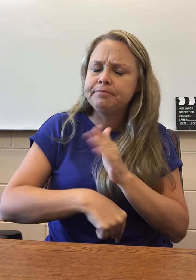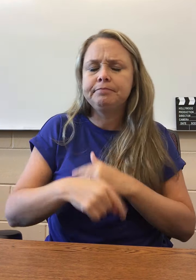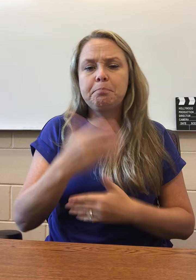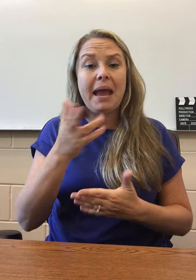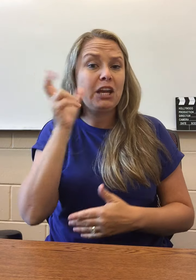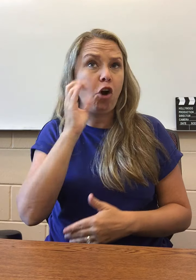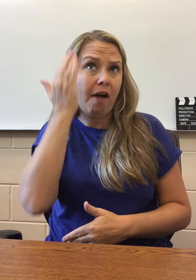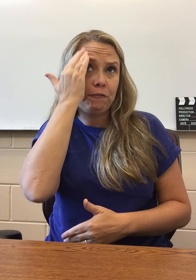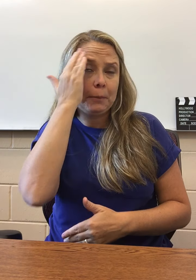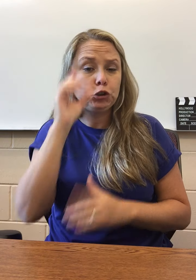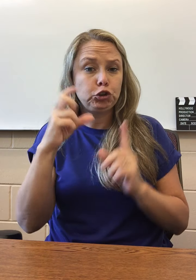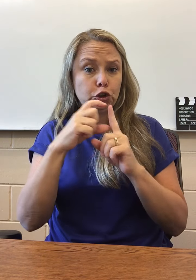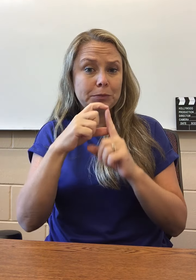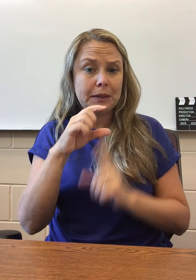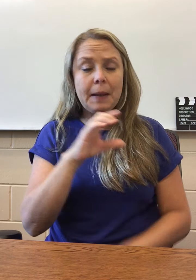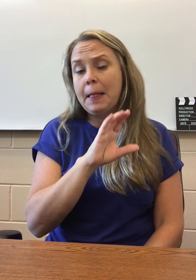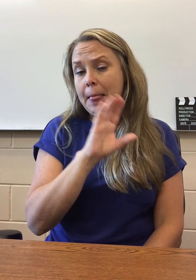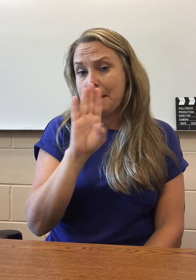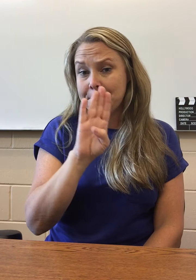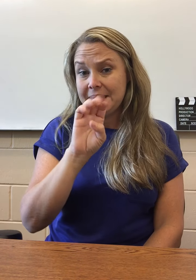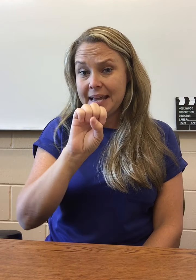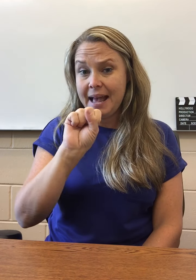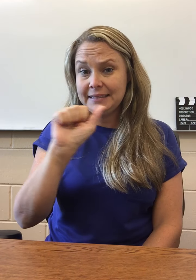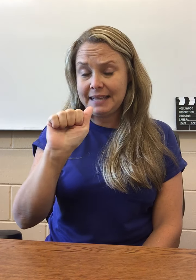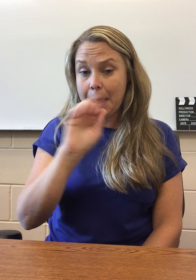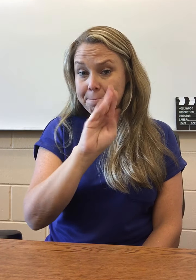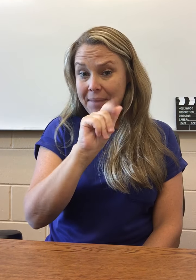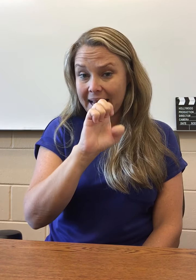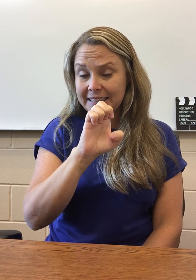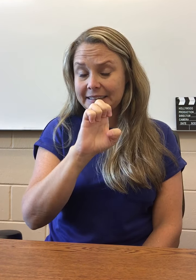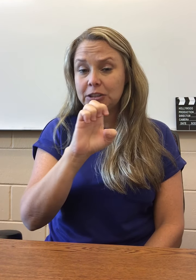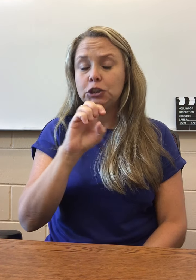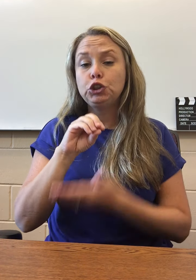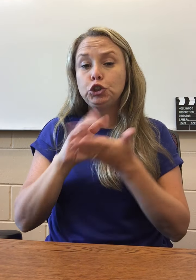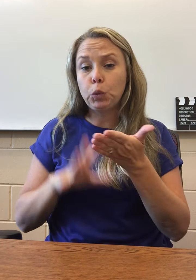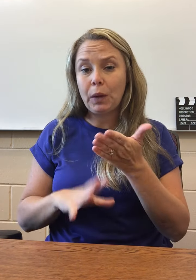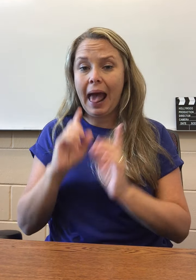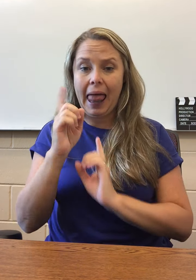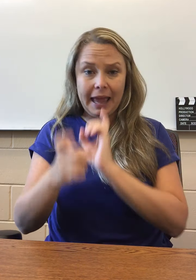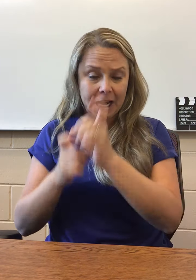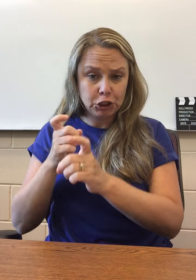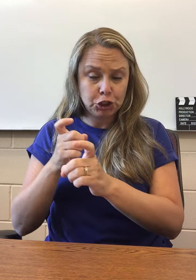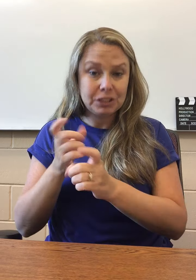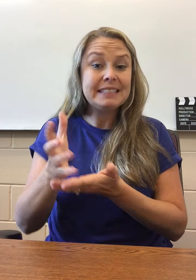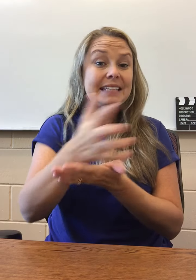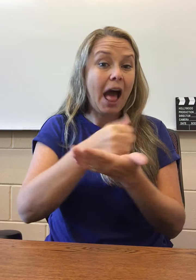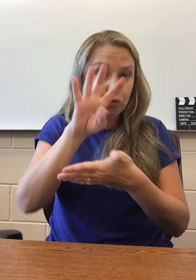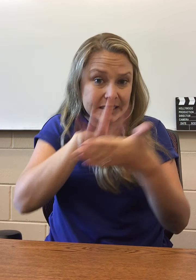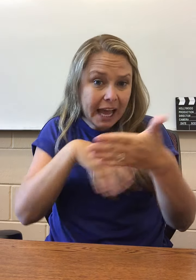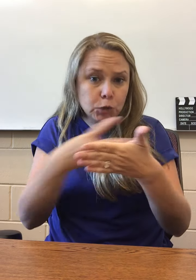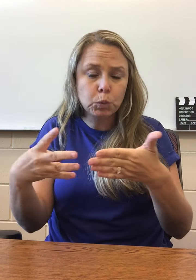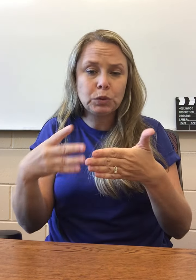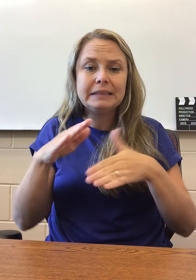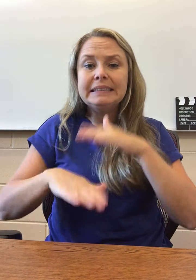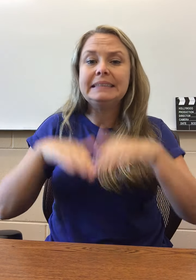the dsa or based student allocation you'll hear about salary schedules and steps and compression